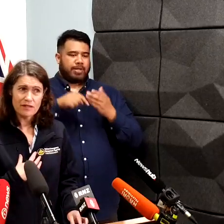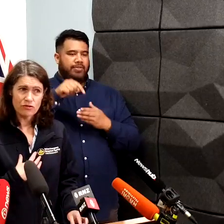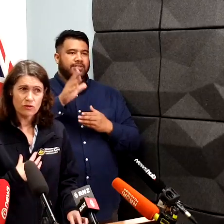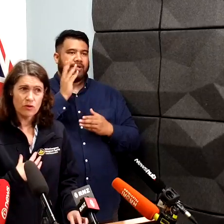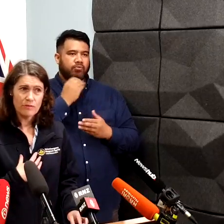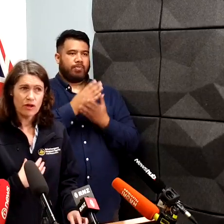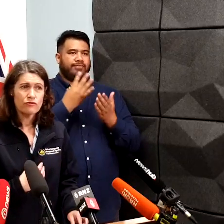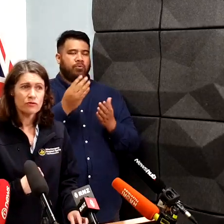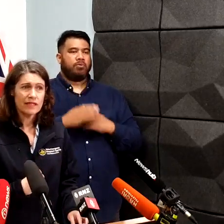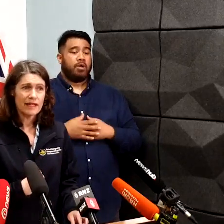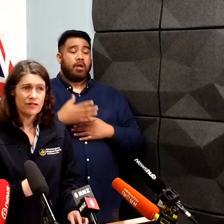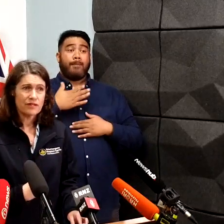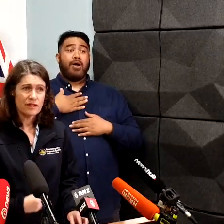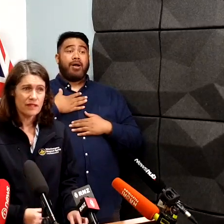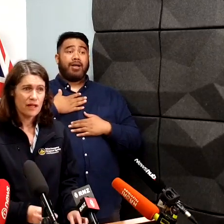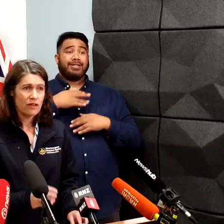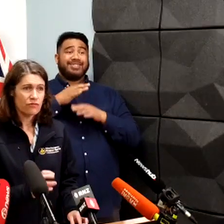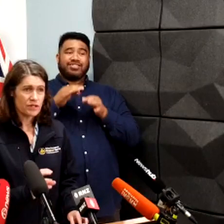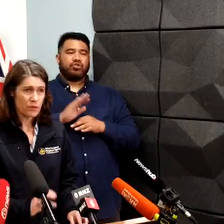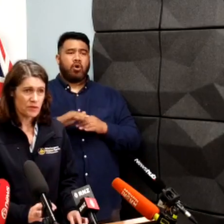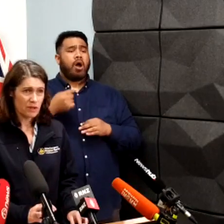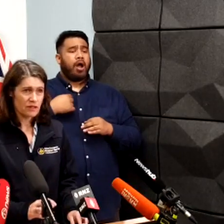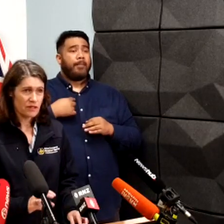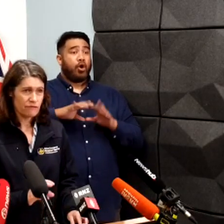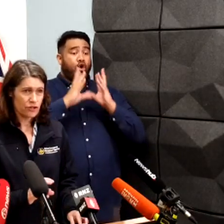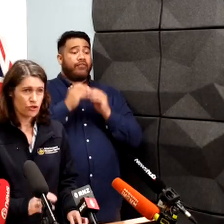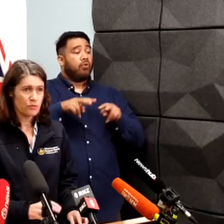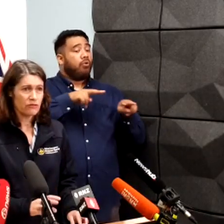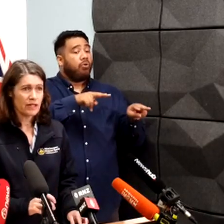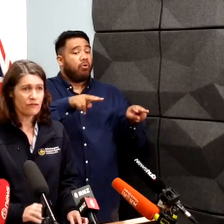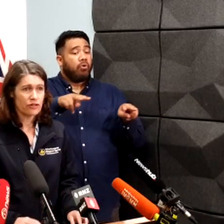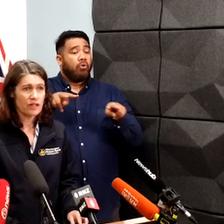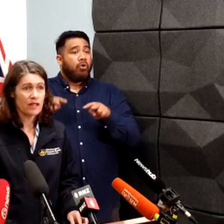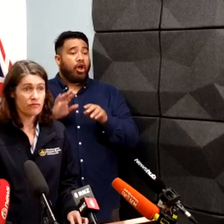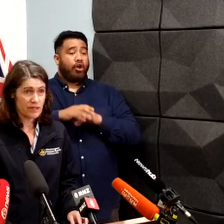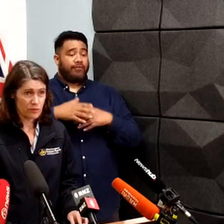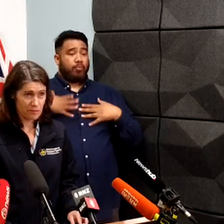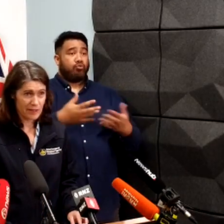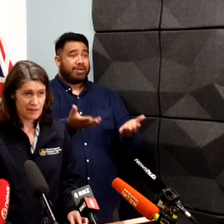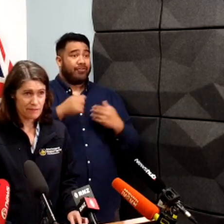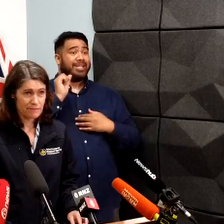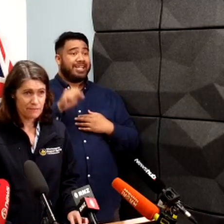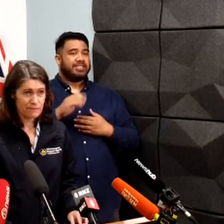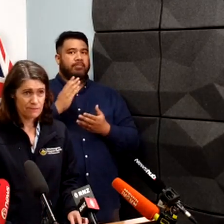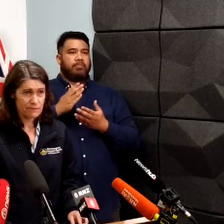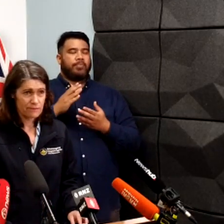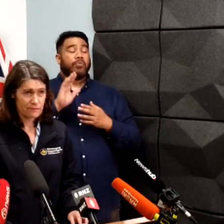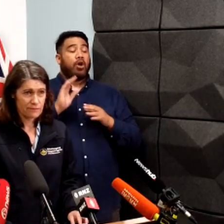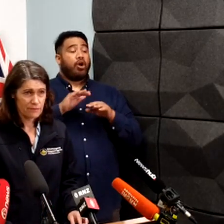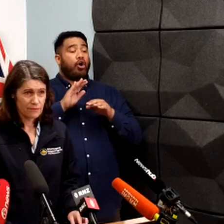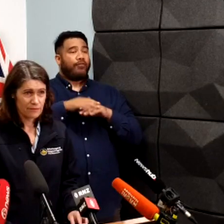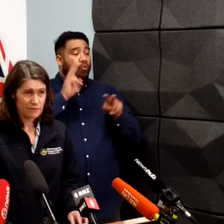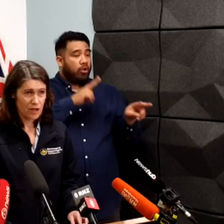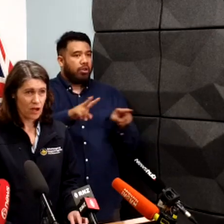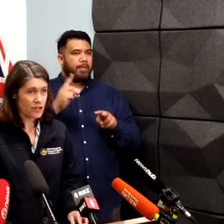not my decision. Although I'm the overall lead agency, the responsibility for determining recovery on the island rests with police. If it was your decision, what